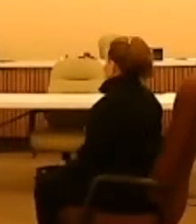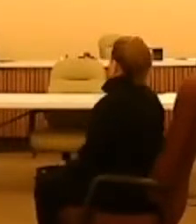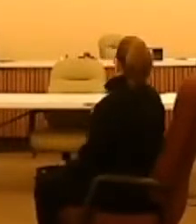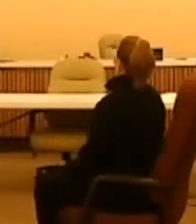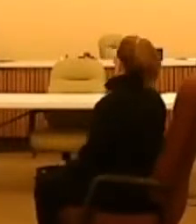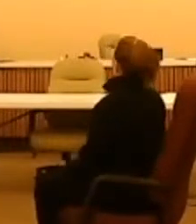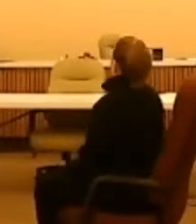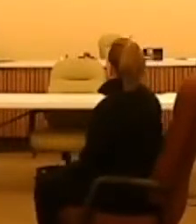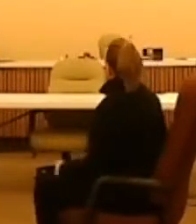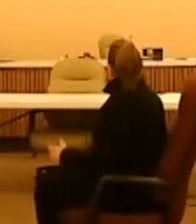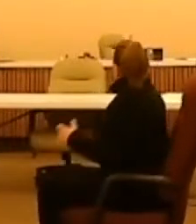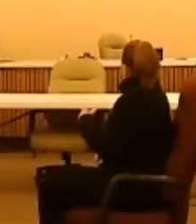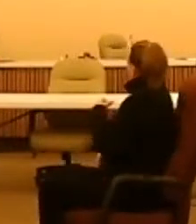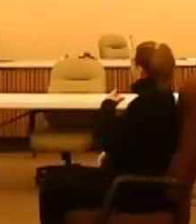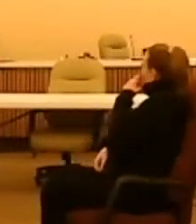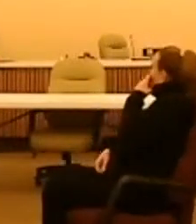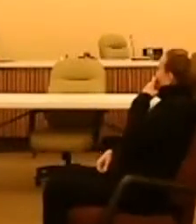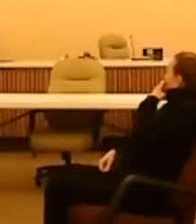Right.